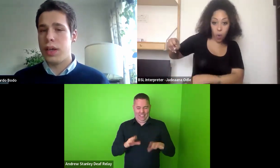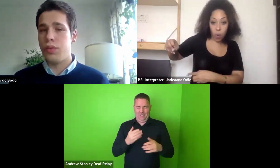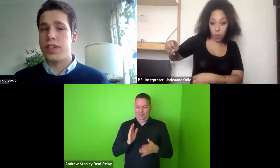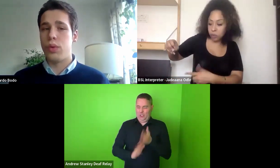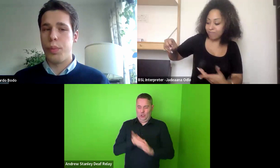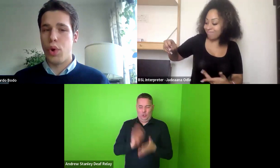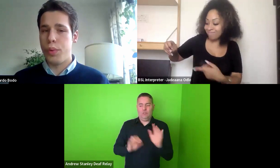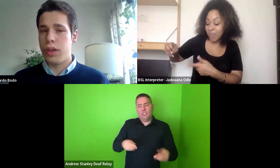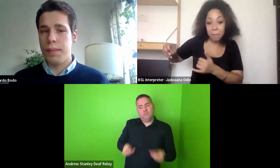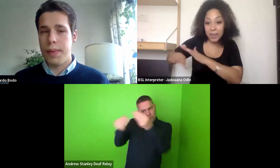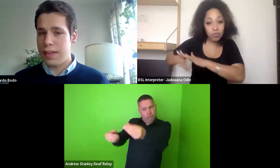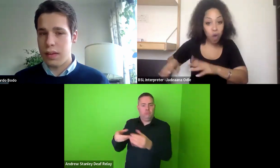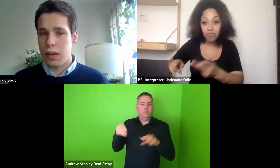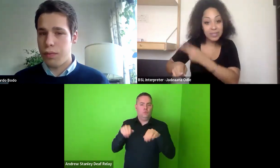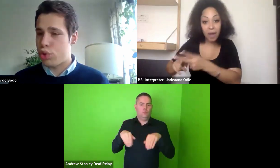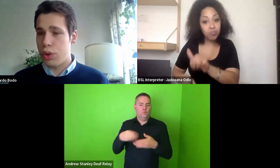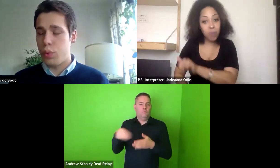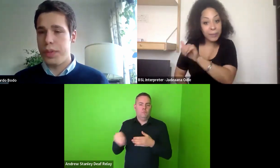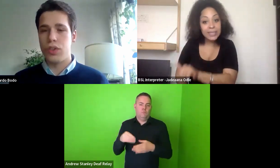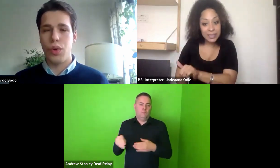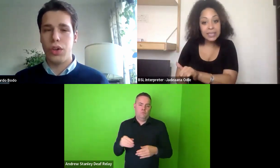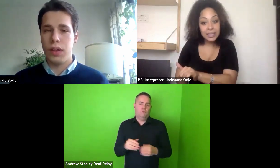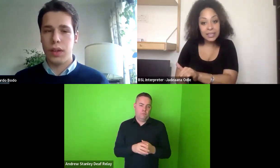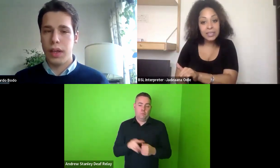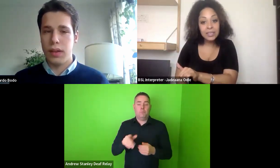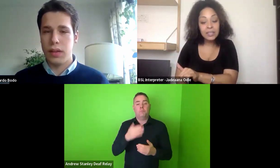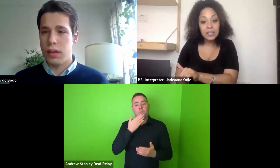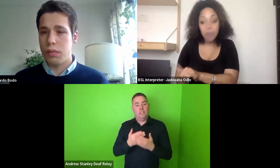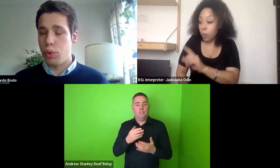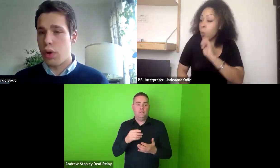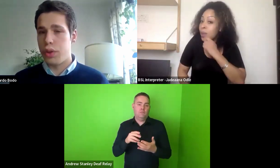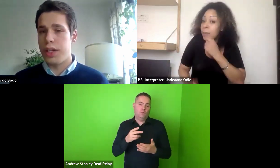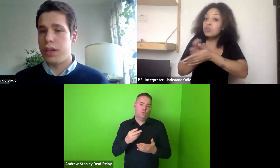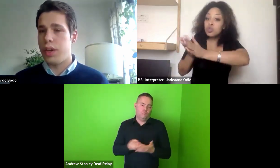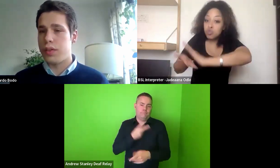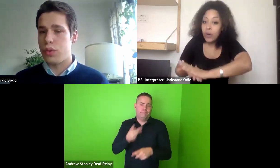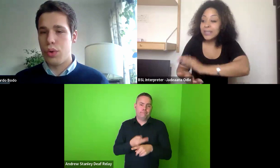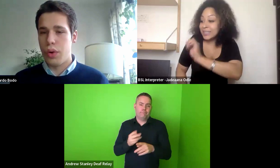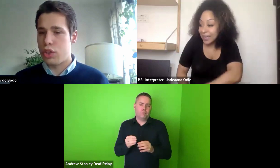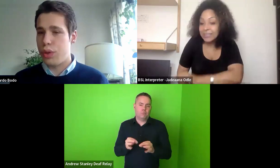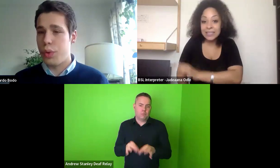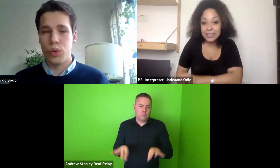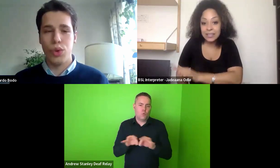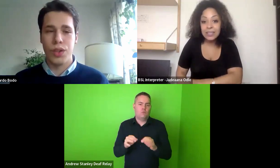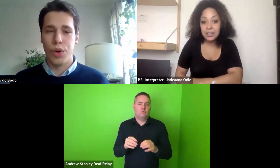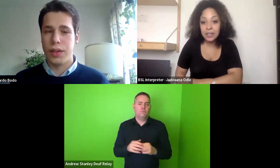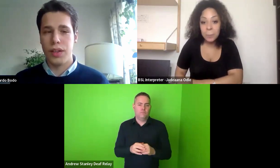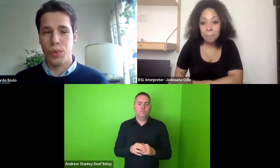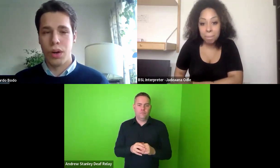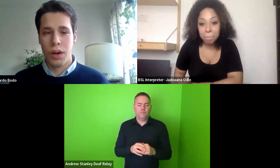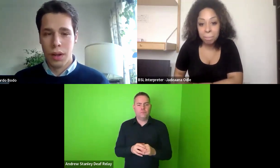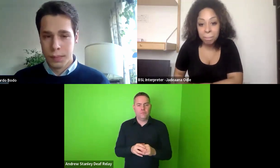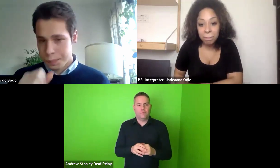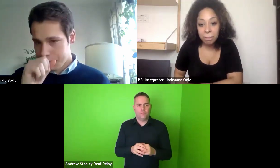not get recycled properly, but for sure it will be destroyed and to recover the material. So actually you cannot use the